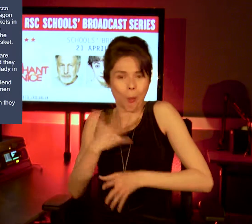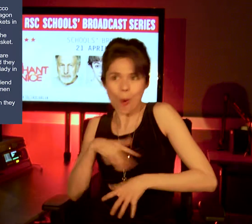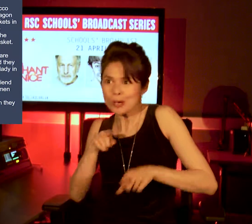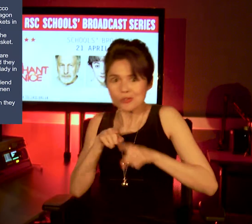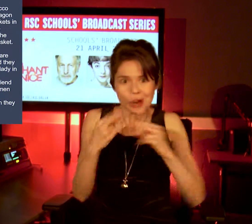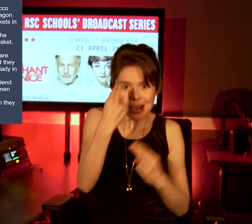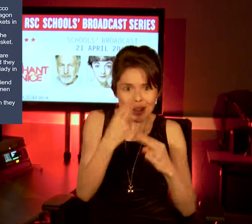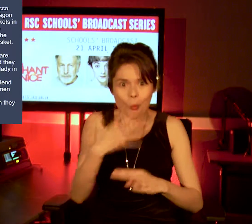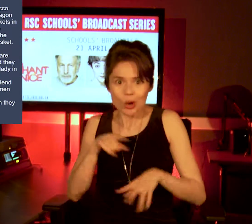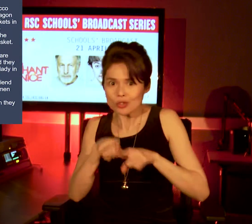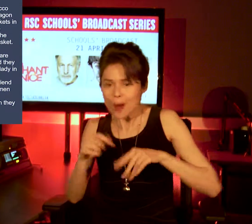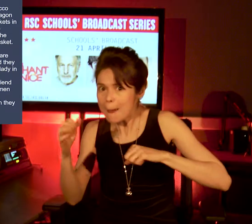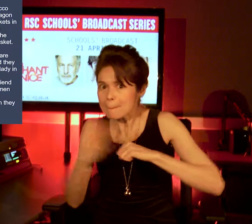Portia's suitors,